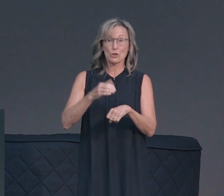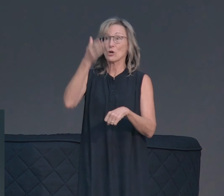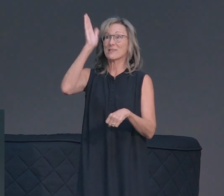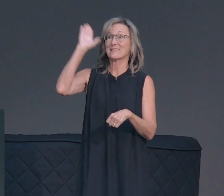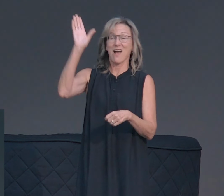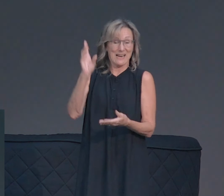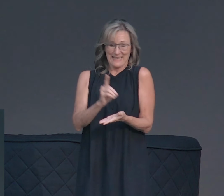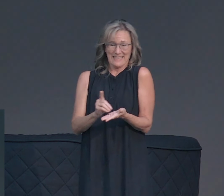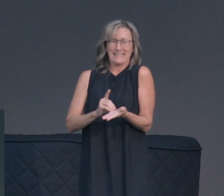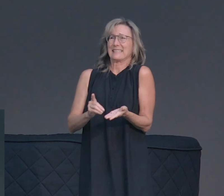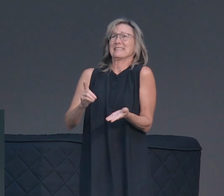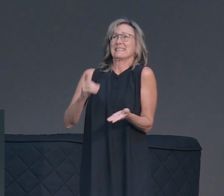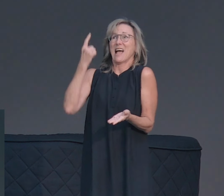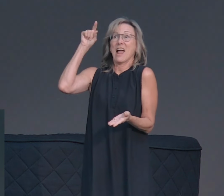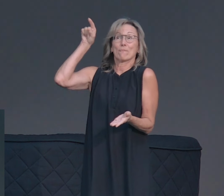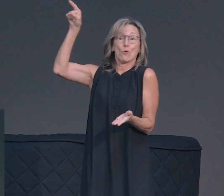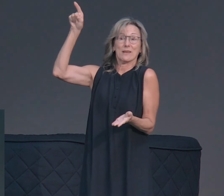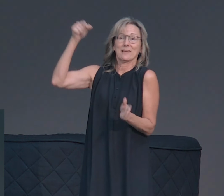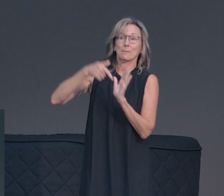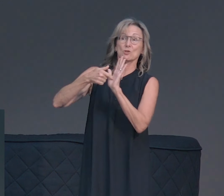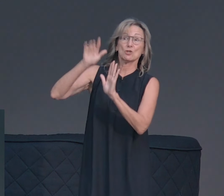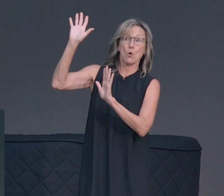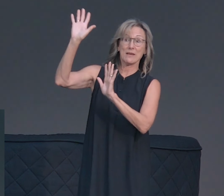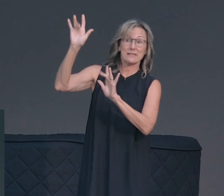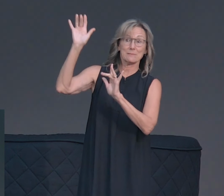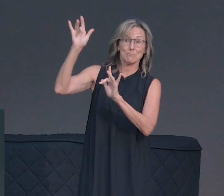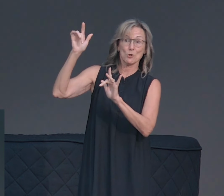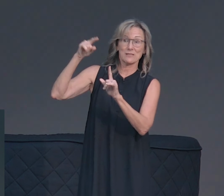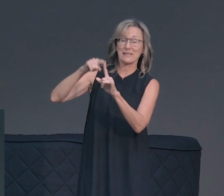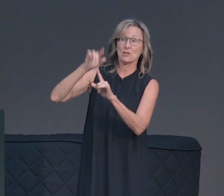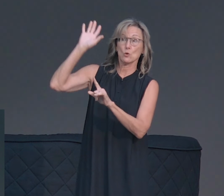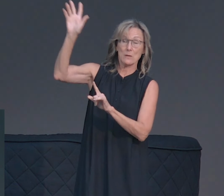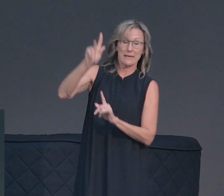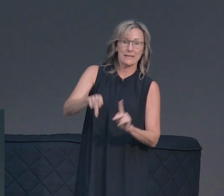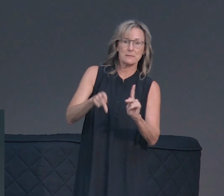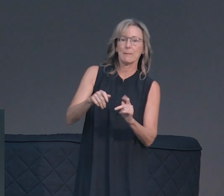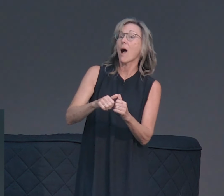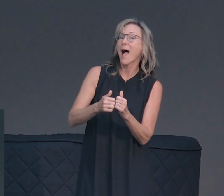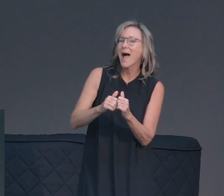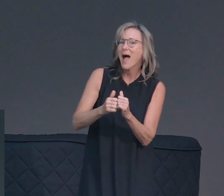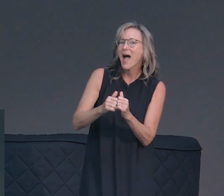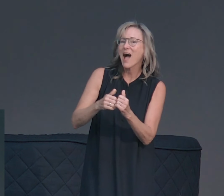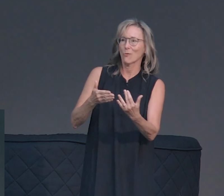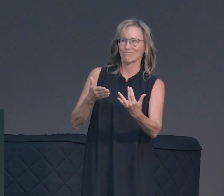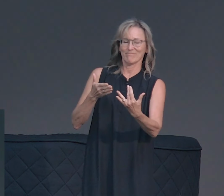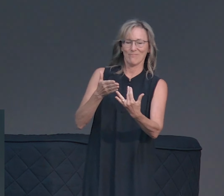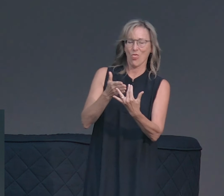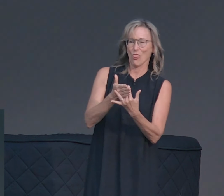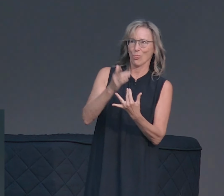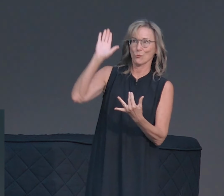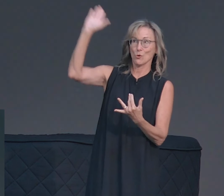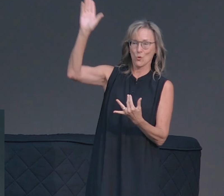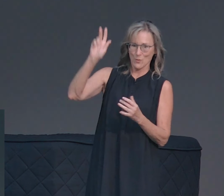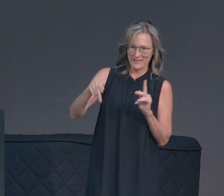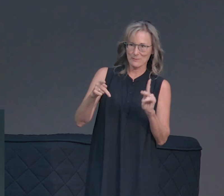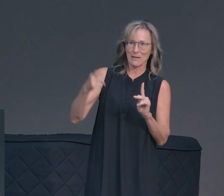to his own people. Because he extends that mercy through his people to his